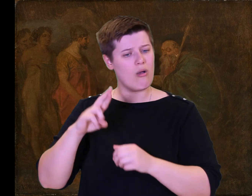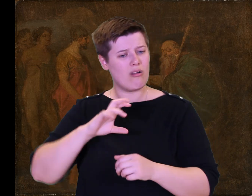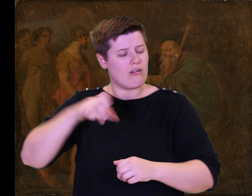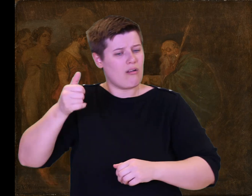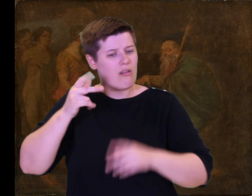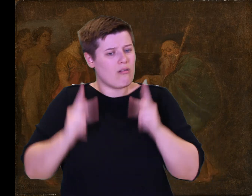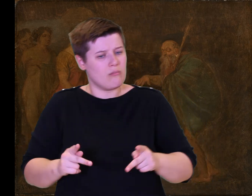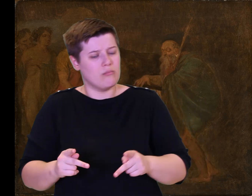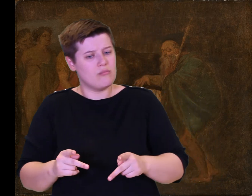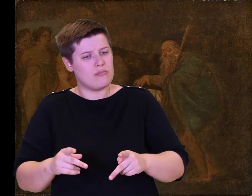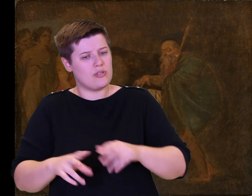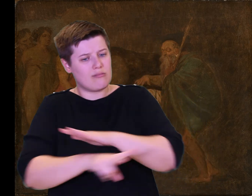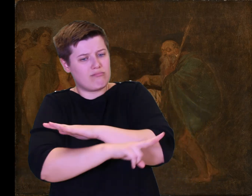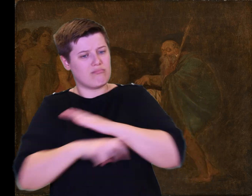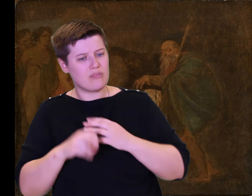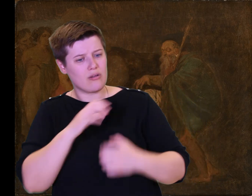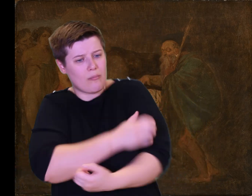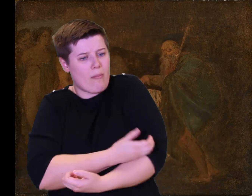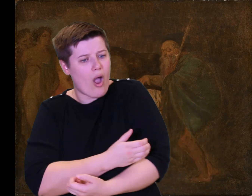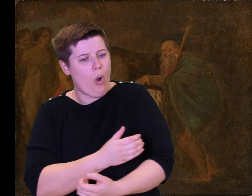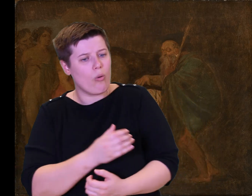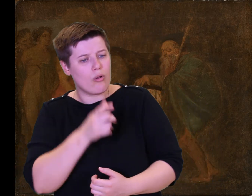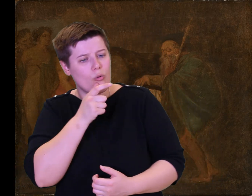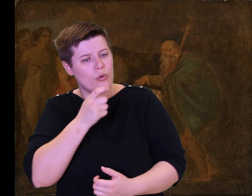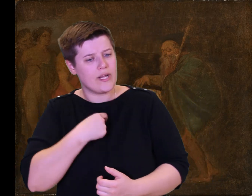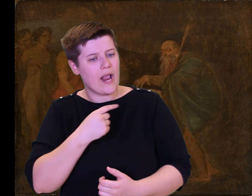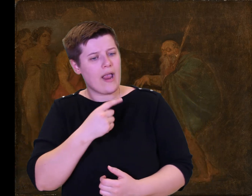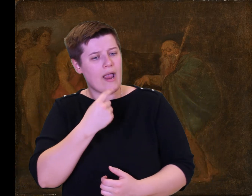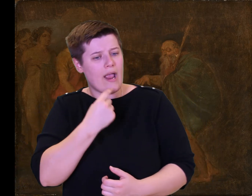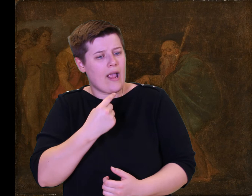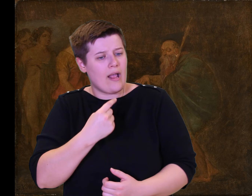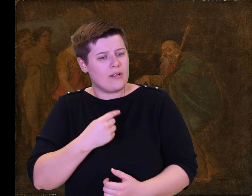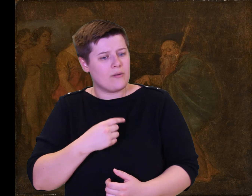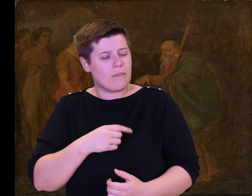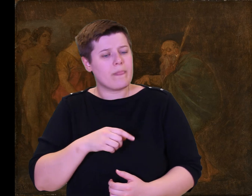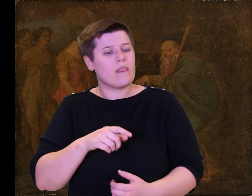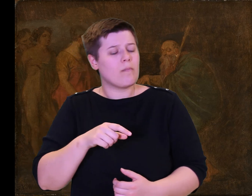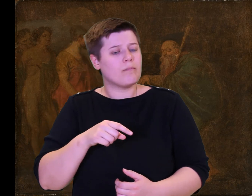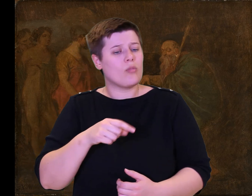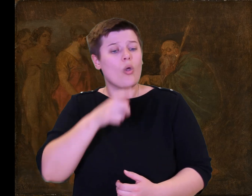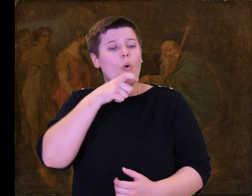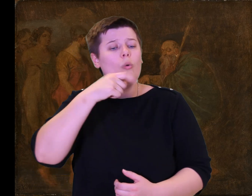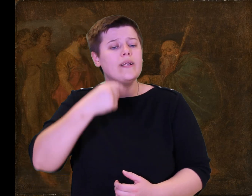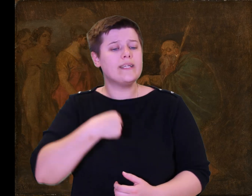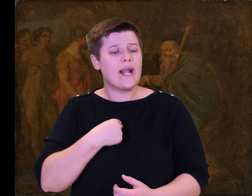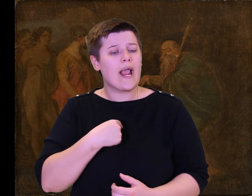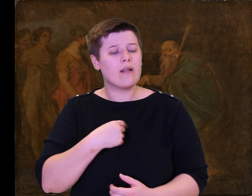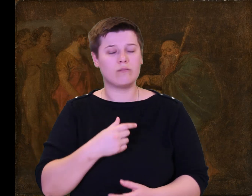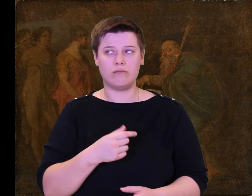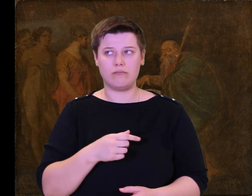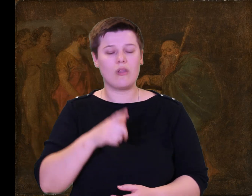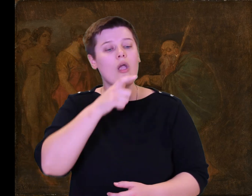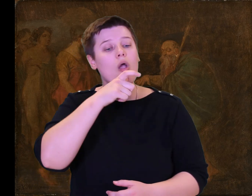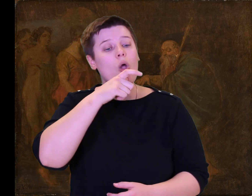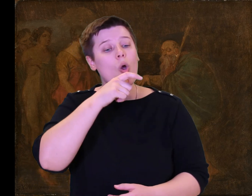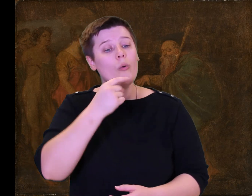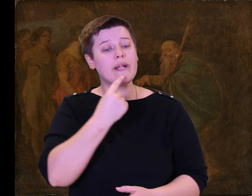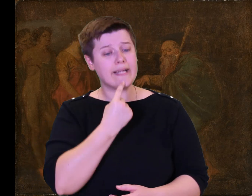Hades to consult the prophet spirit, Theban Tiresias. I have not yet come near to Greece, nor reached